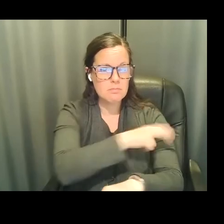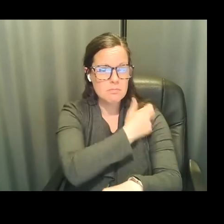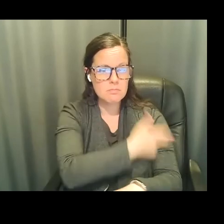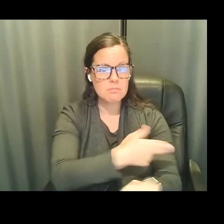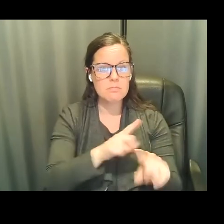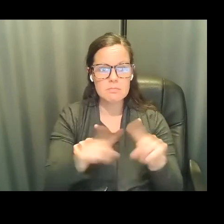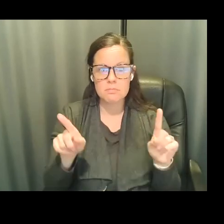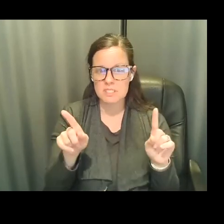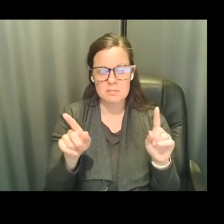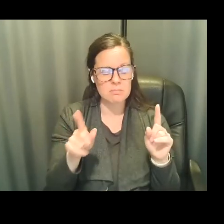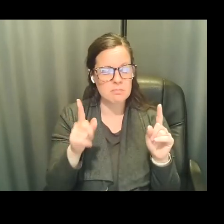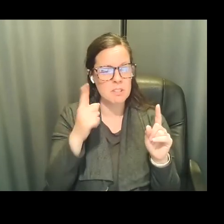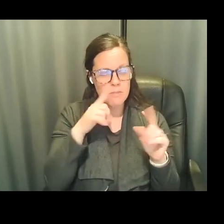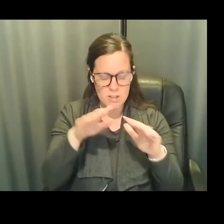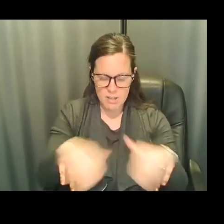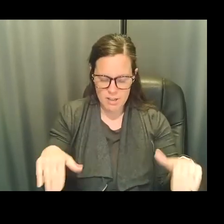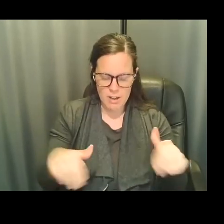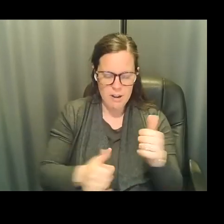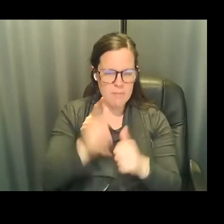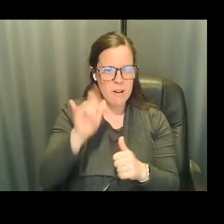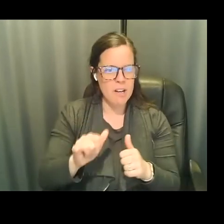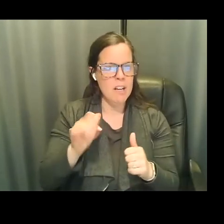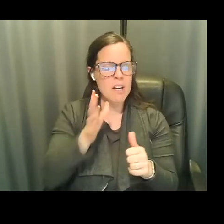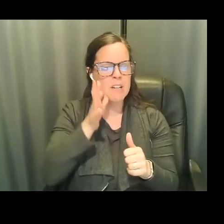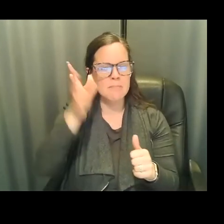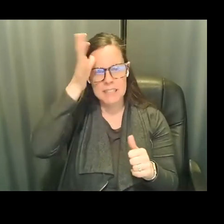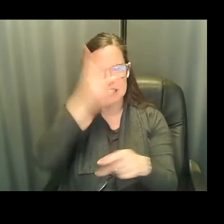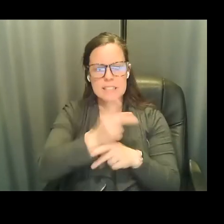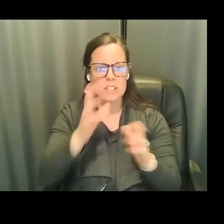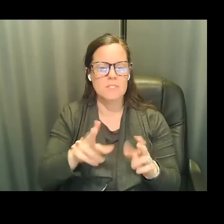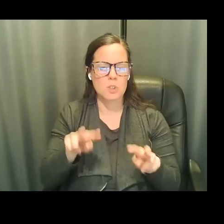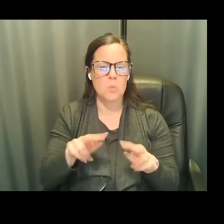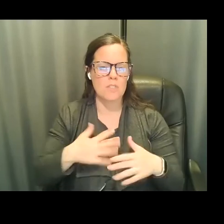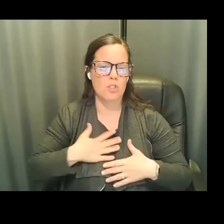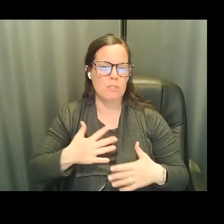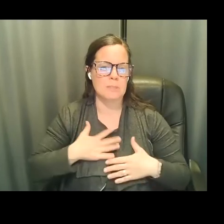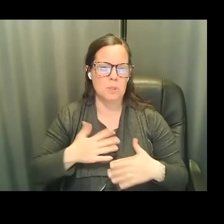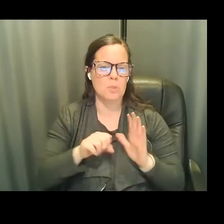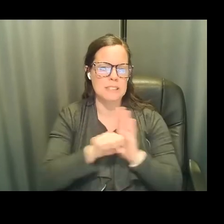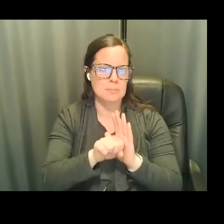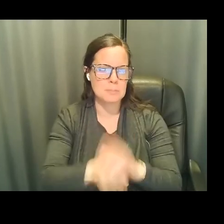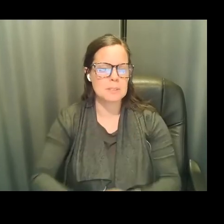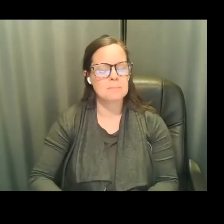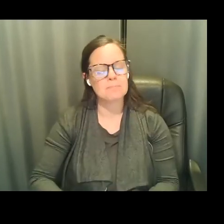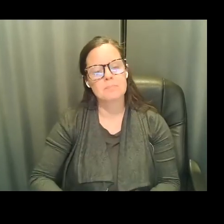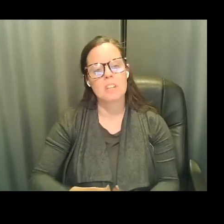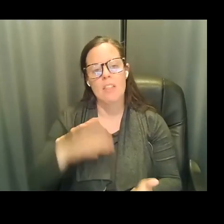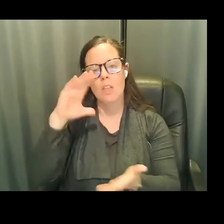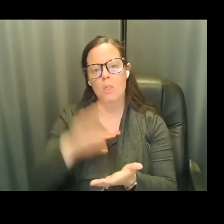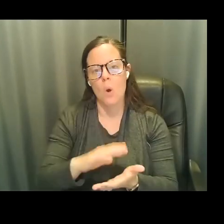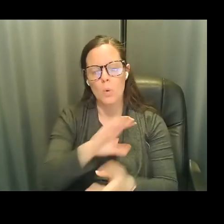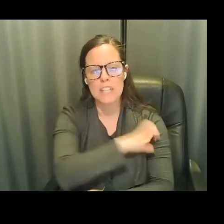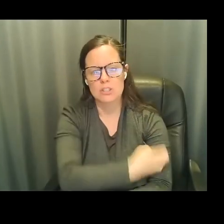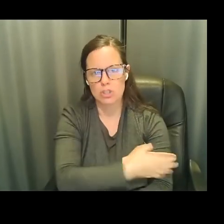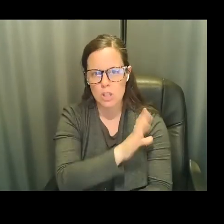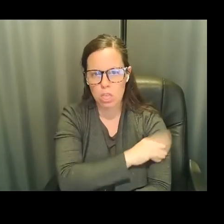for children, parents and caregivers are looking for respiratory symptoms and lower energy levels. Some of